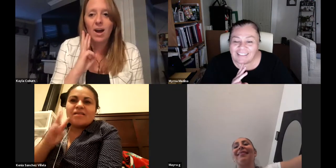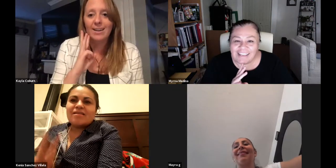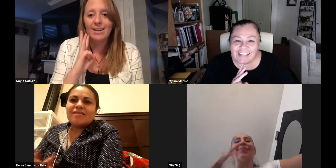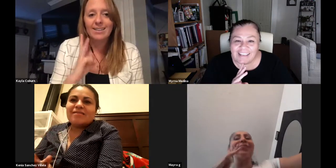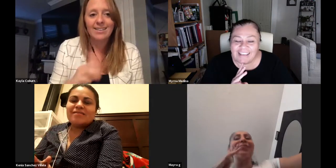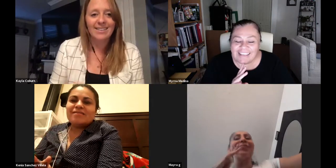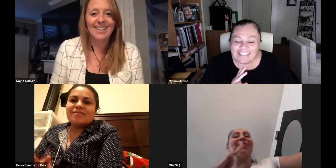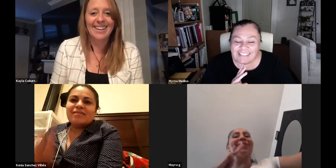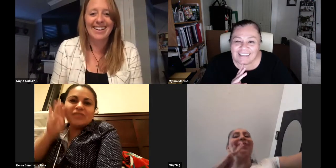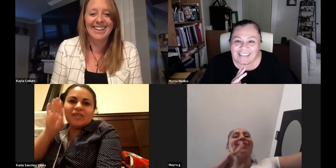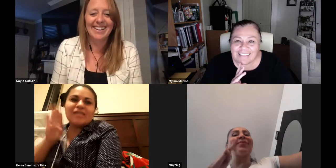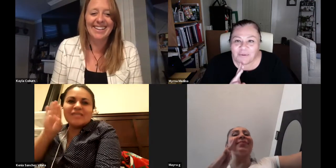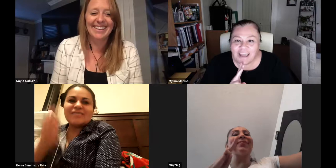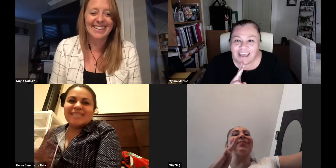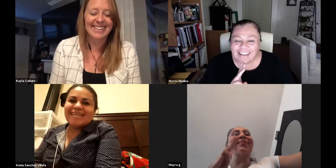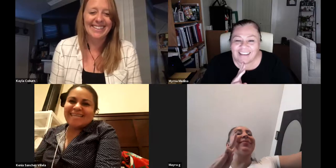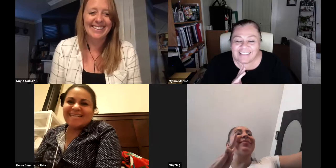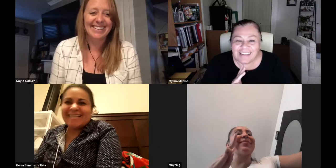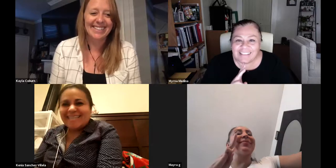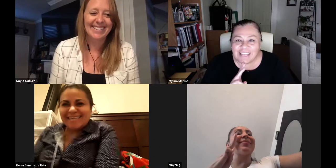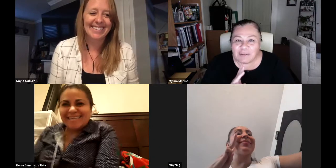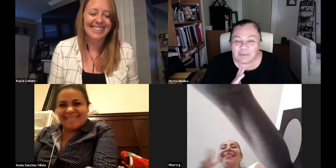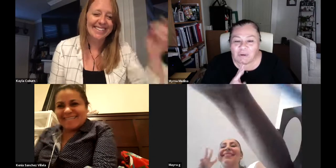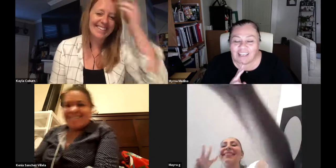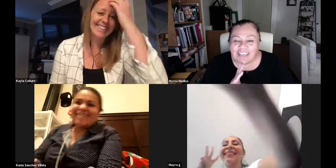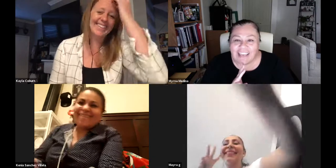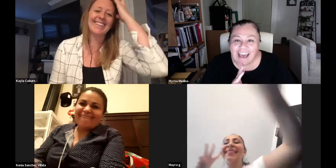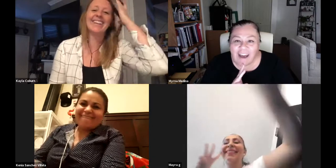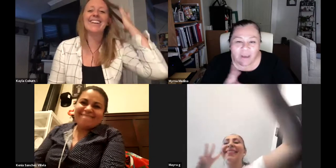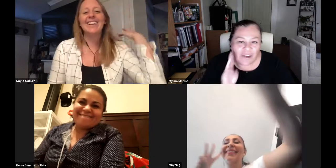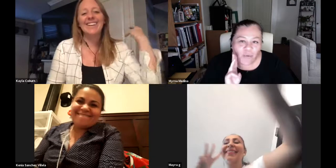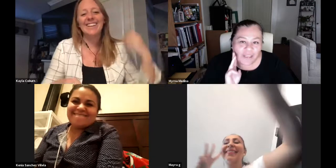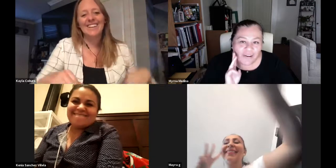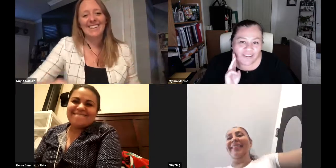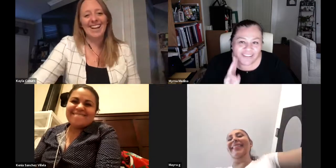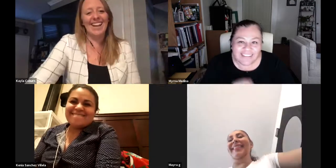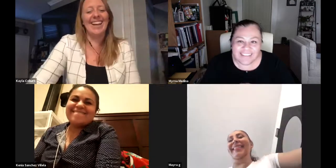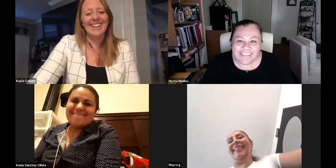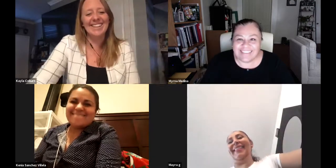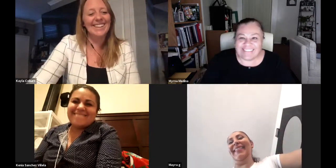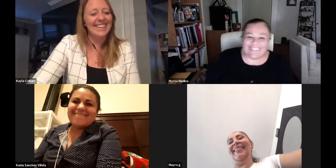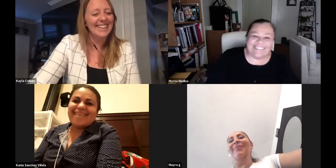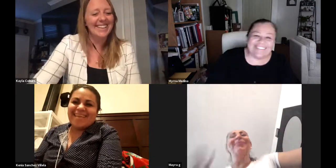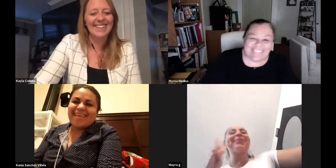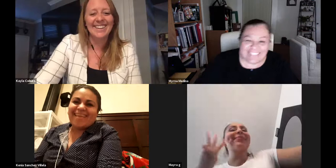not wine. Se tienen que asegurar de que le están enseñando a su hijo que quiere agua y no vino.